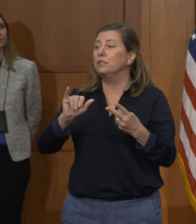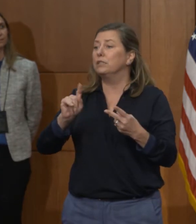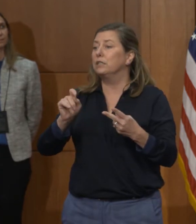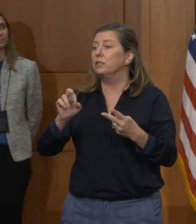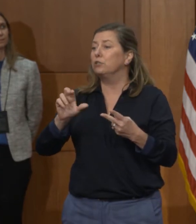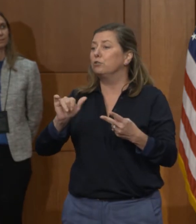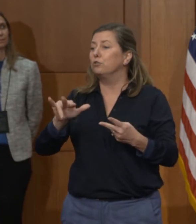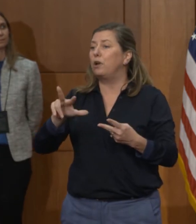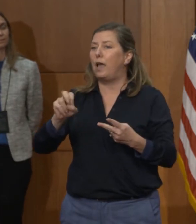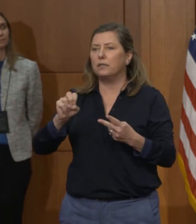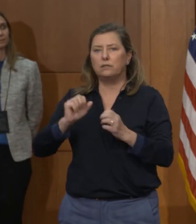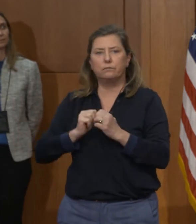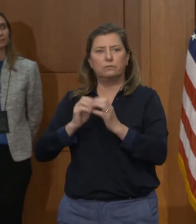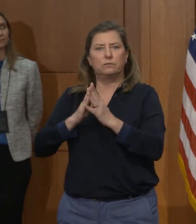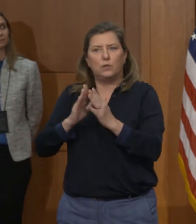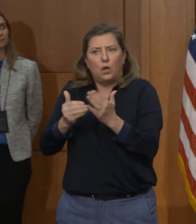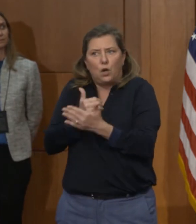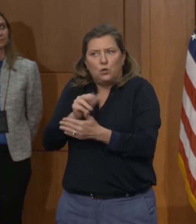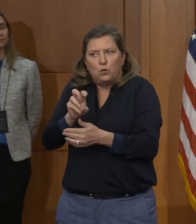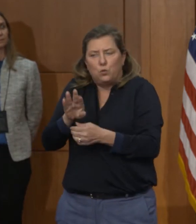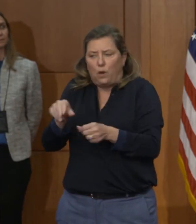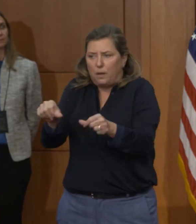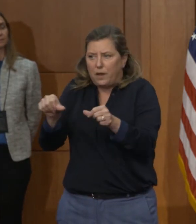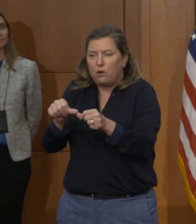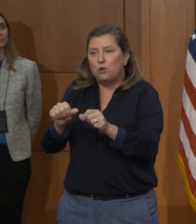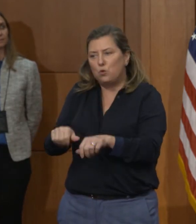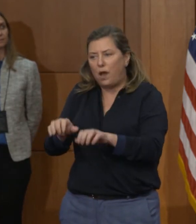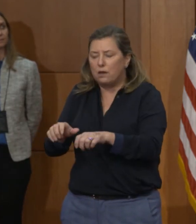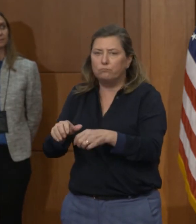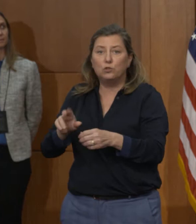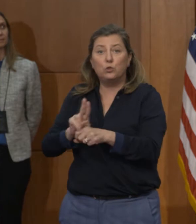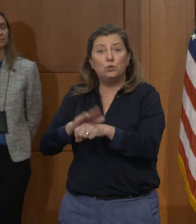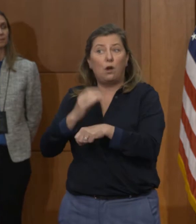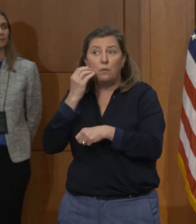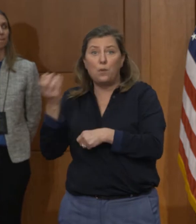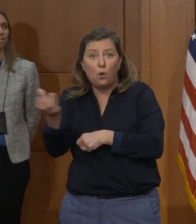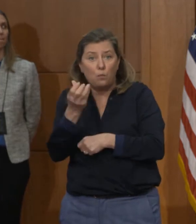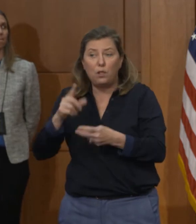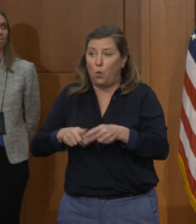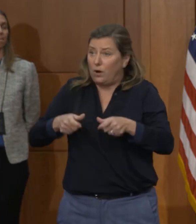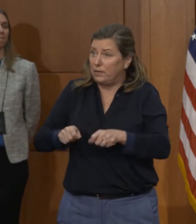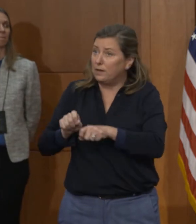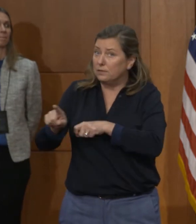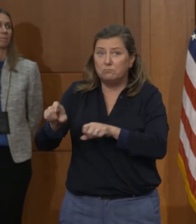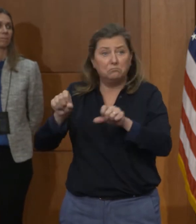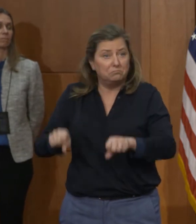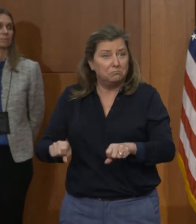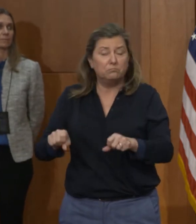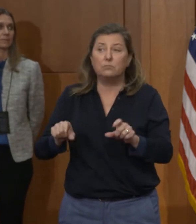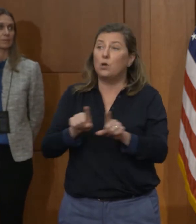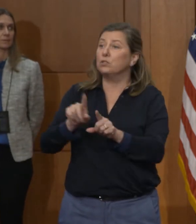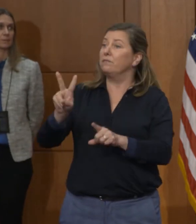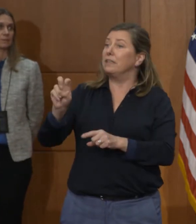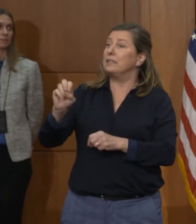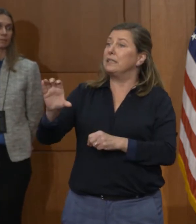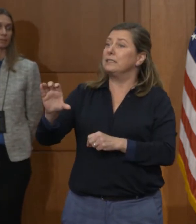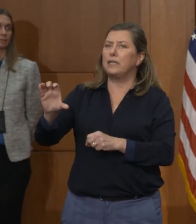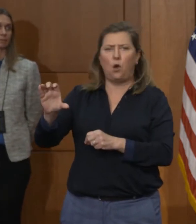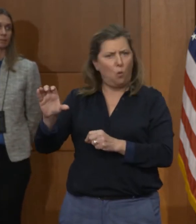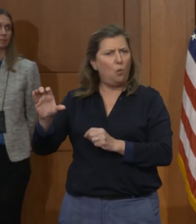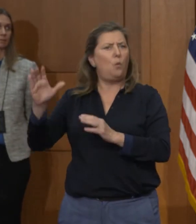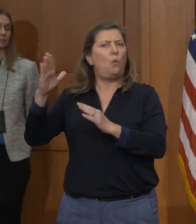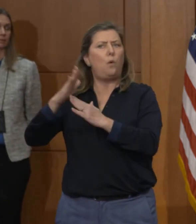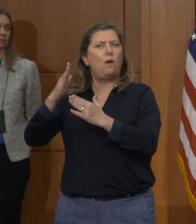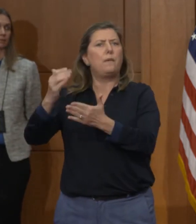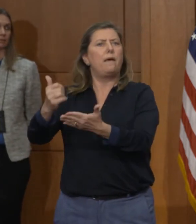portal with mobile and texting capabilities, and VEC has been a national leader in working to help